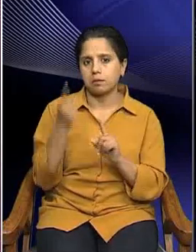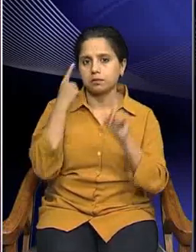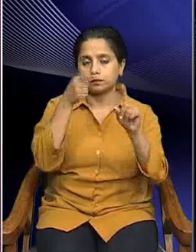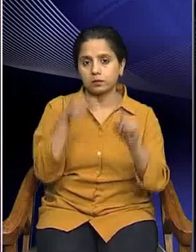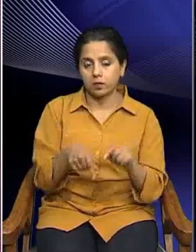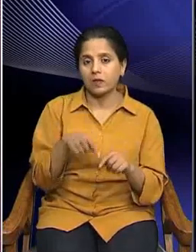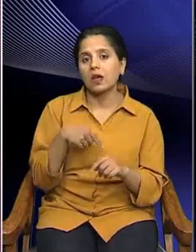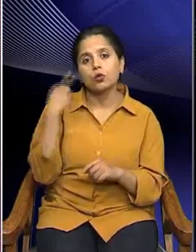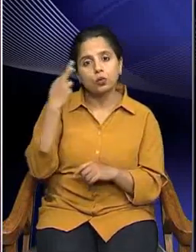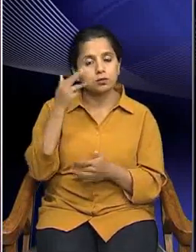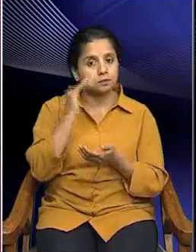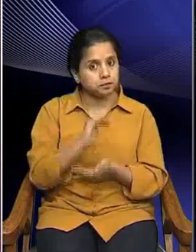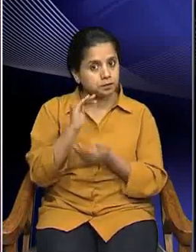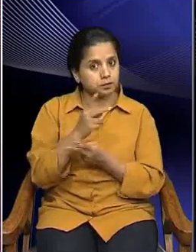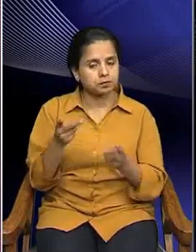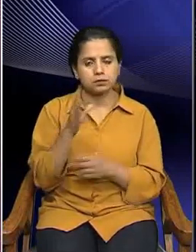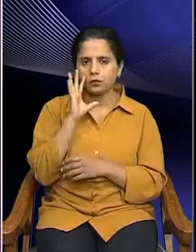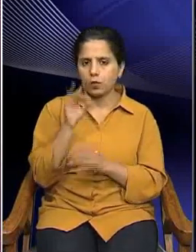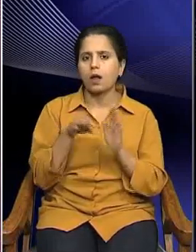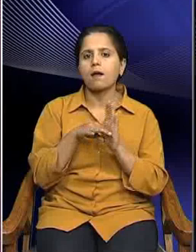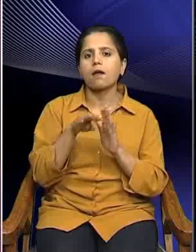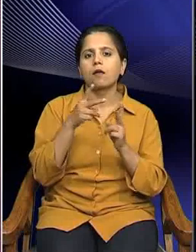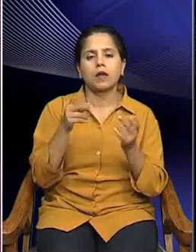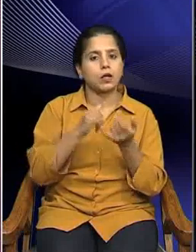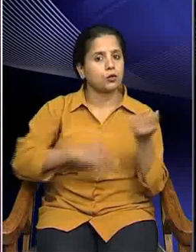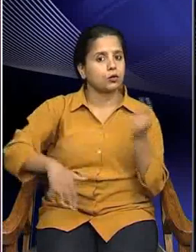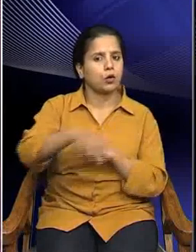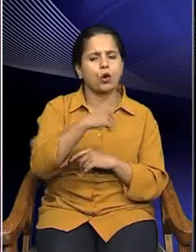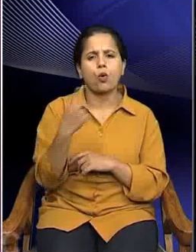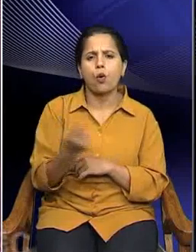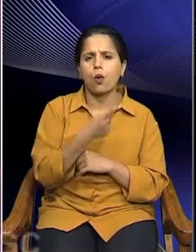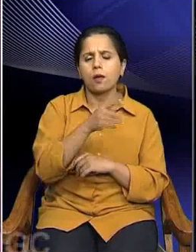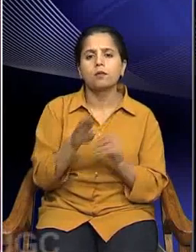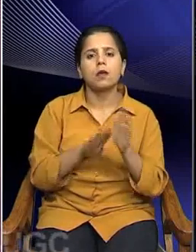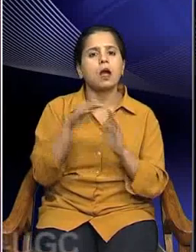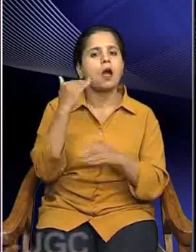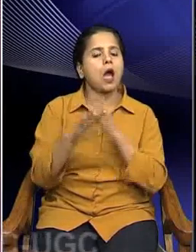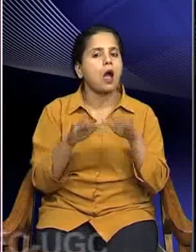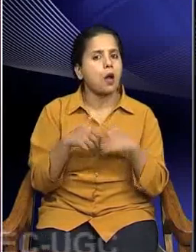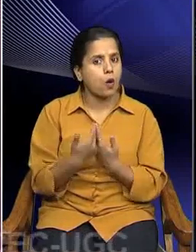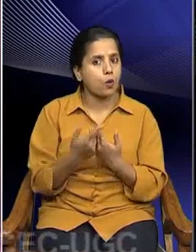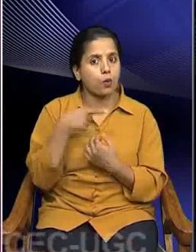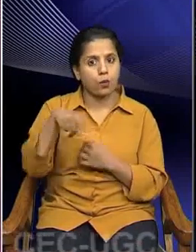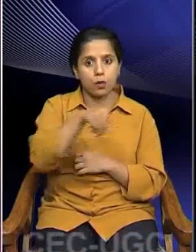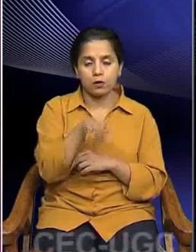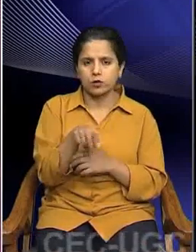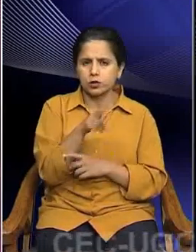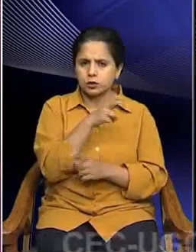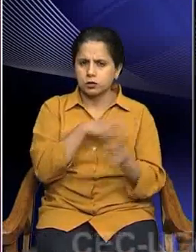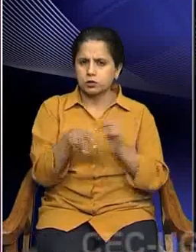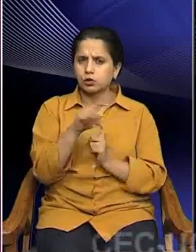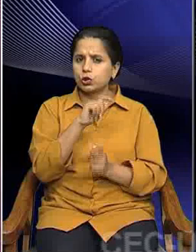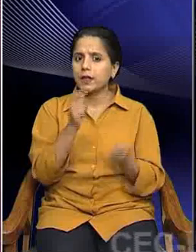fertility levels are important. Society can only progress when there is a transition